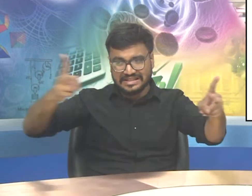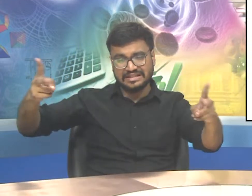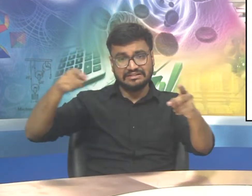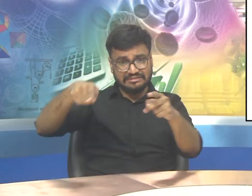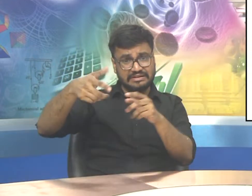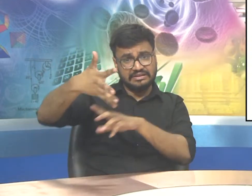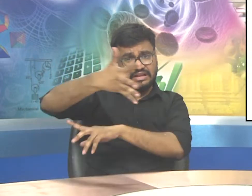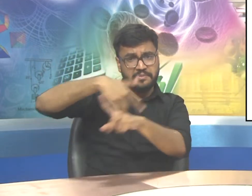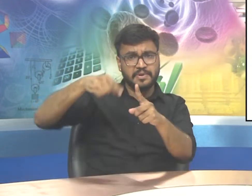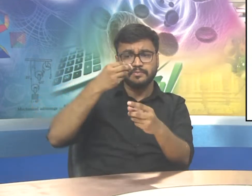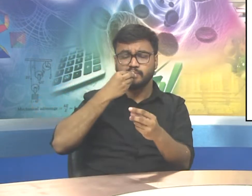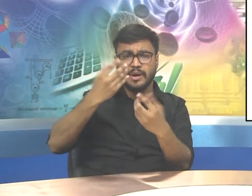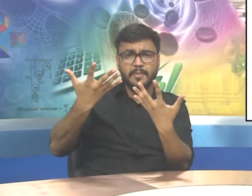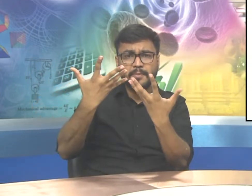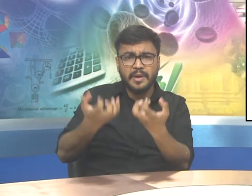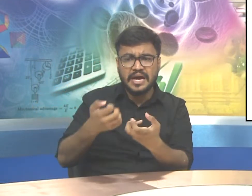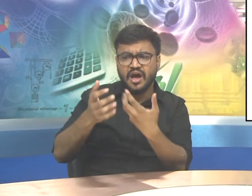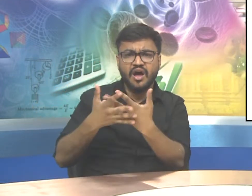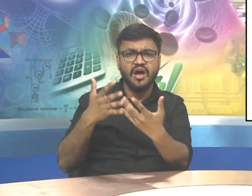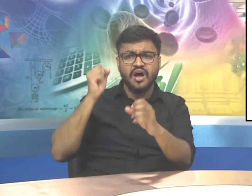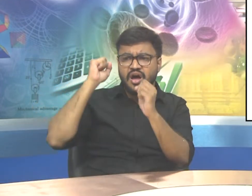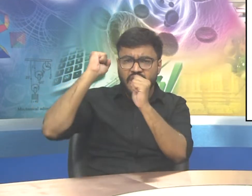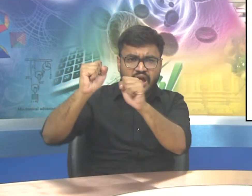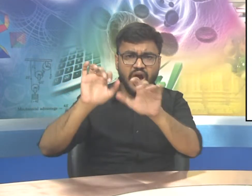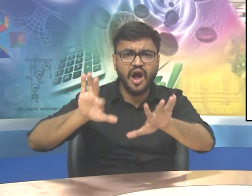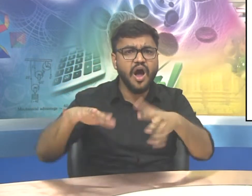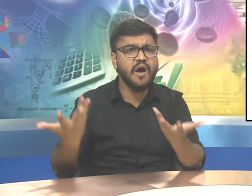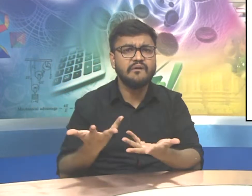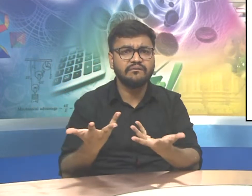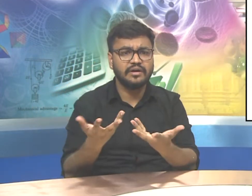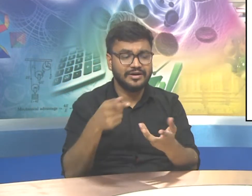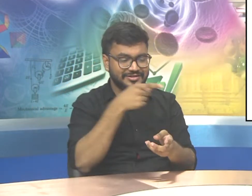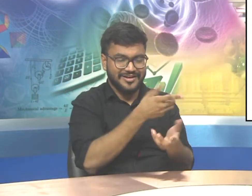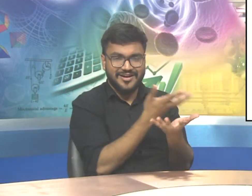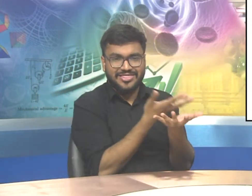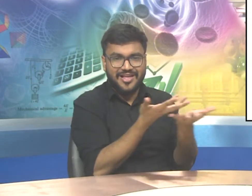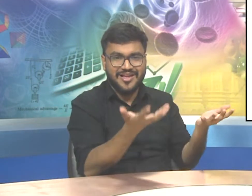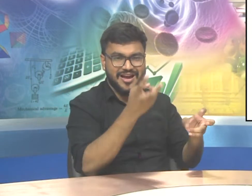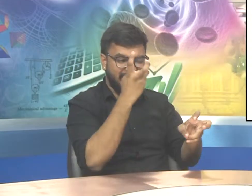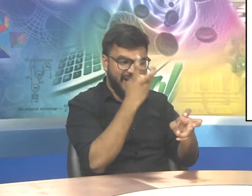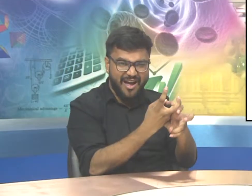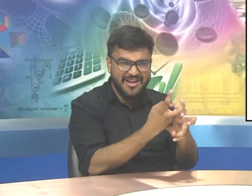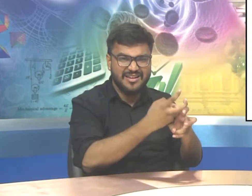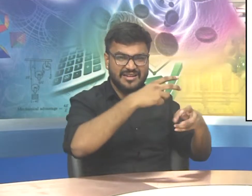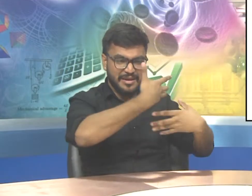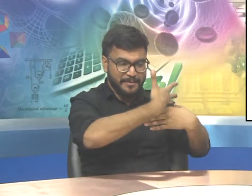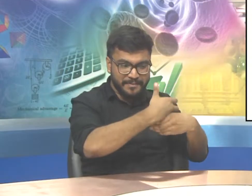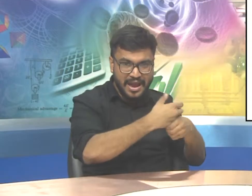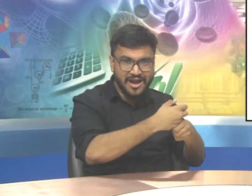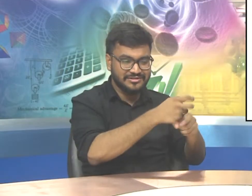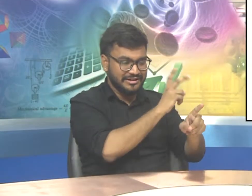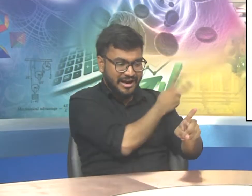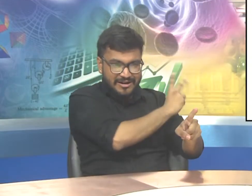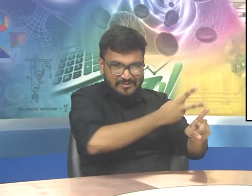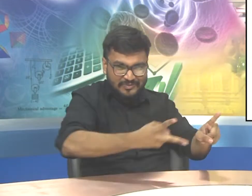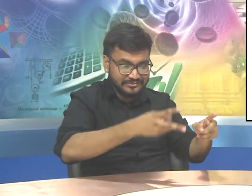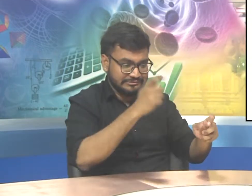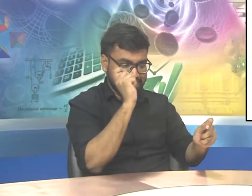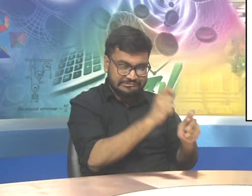The need to collect food and hunt animals encouraged early humans